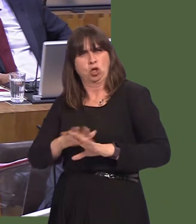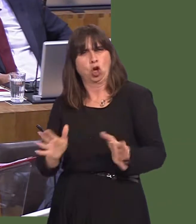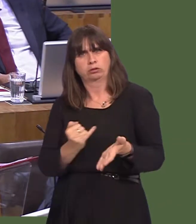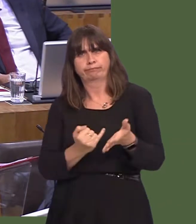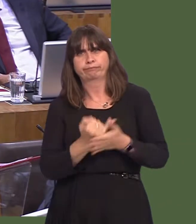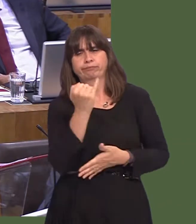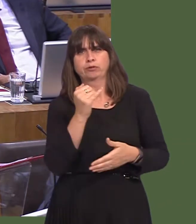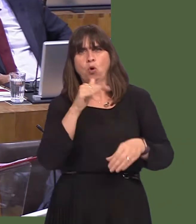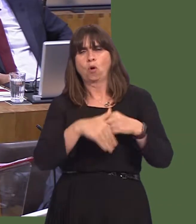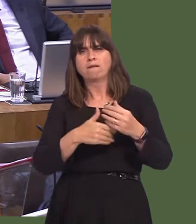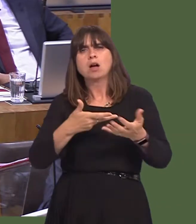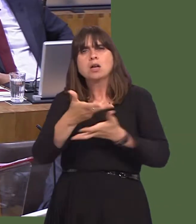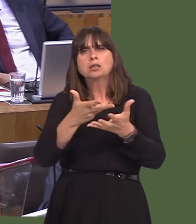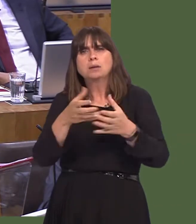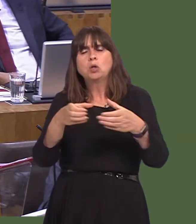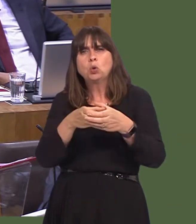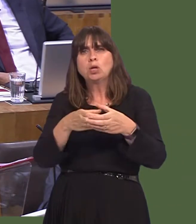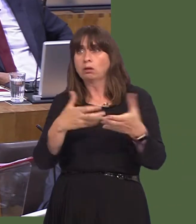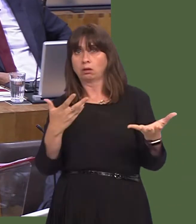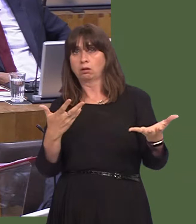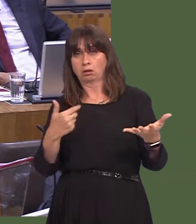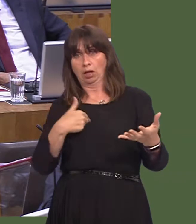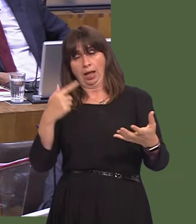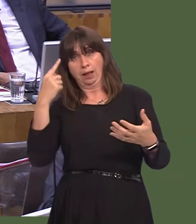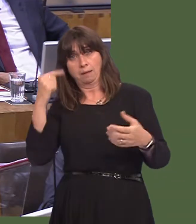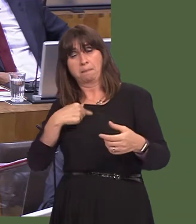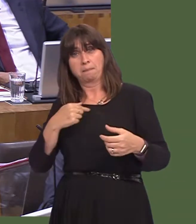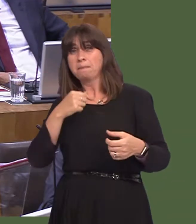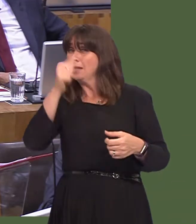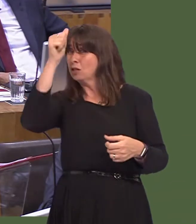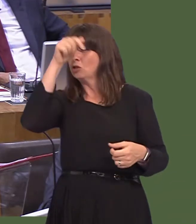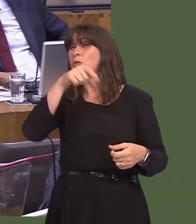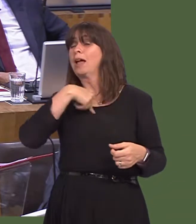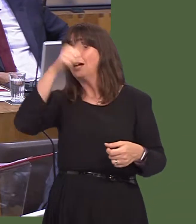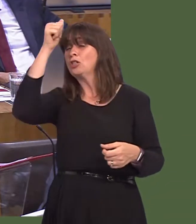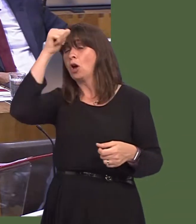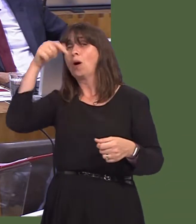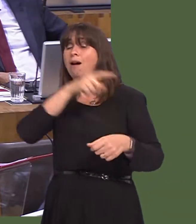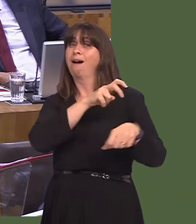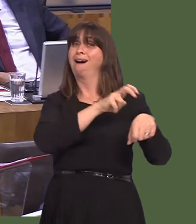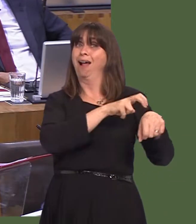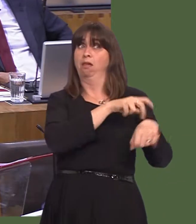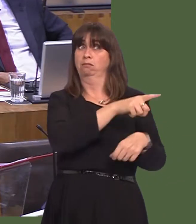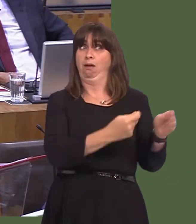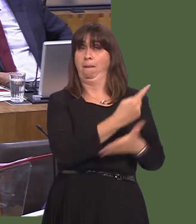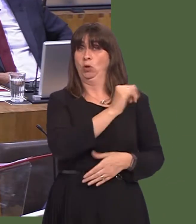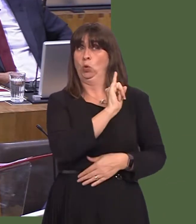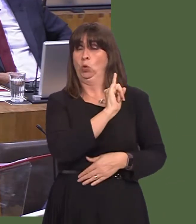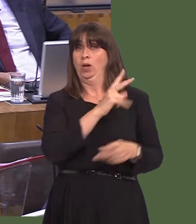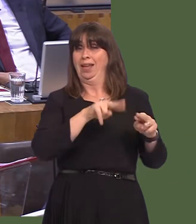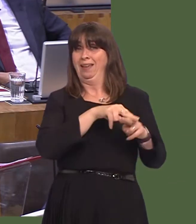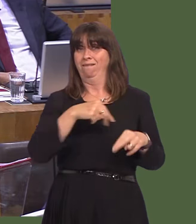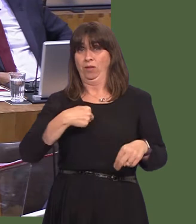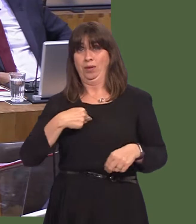opposed to remaining in the customs union, when in fact I'm one of its staunchest advocates, because I know full well what would happen in Ireland if that were to